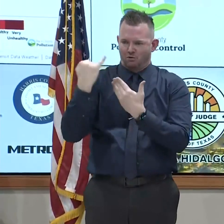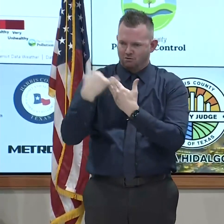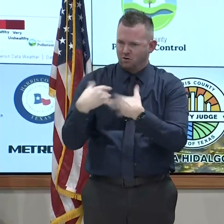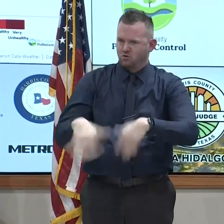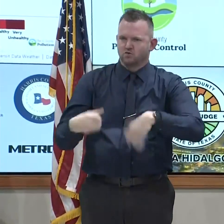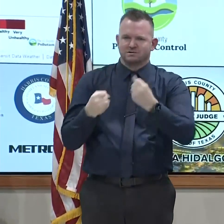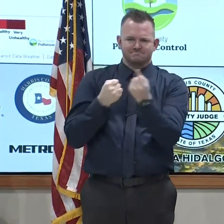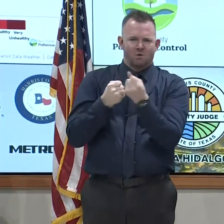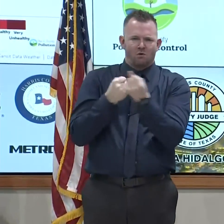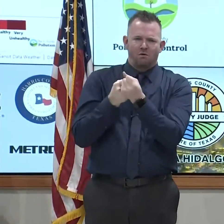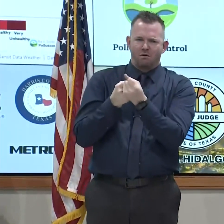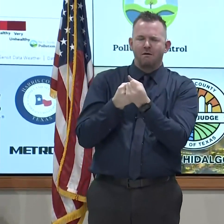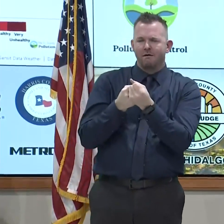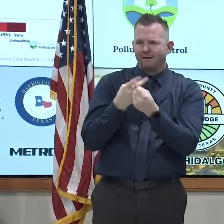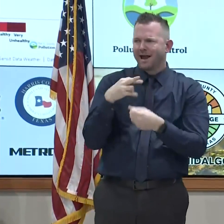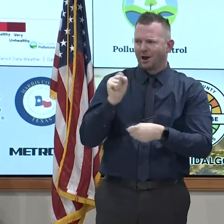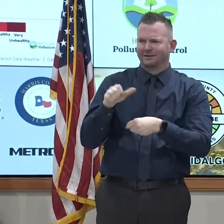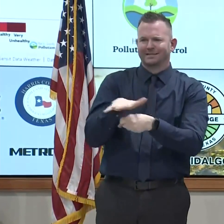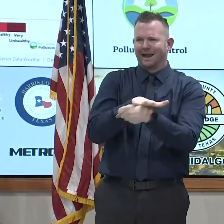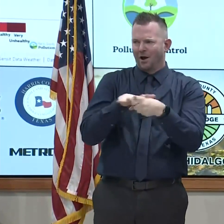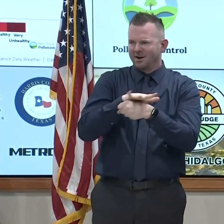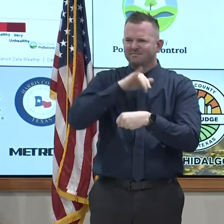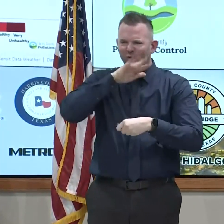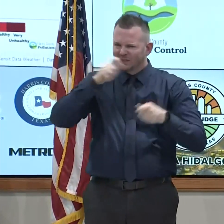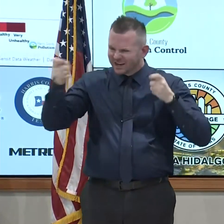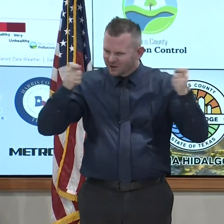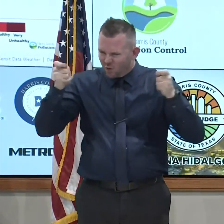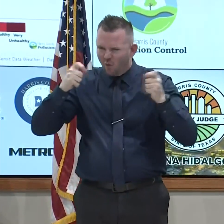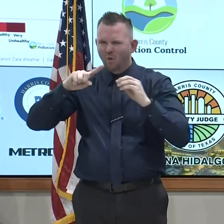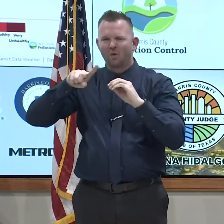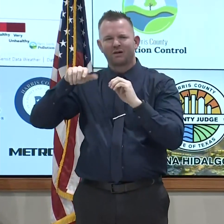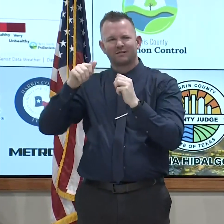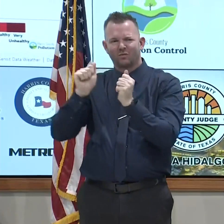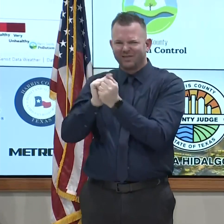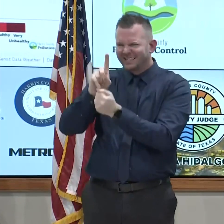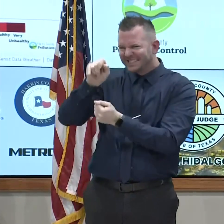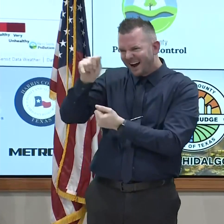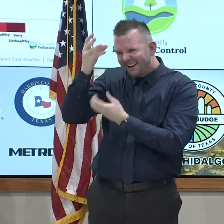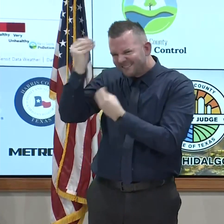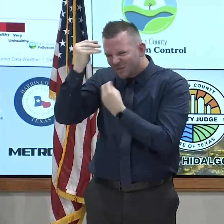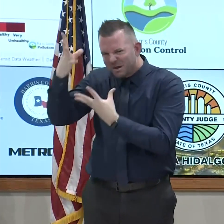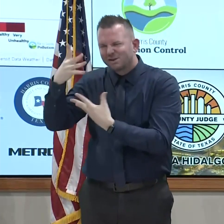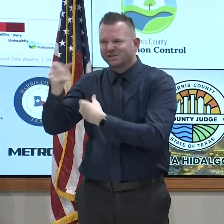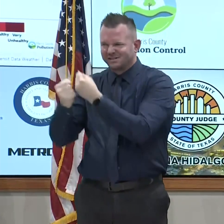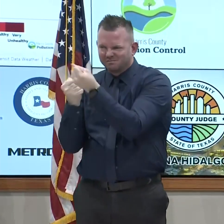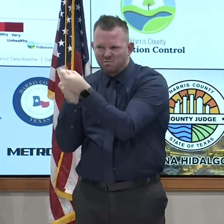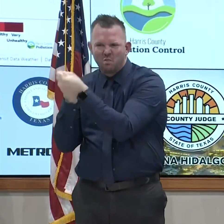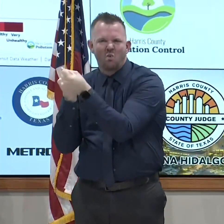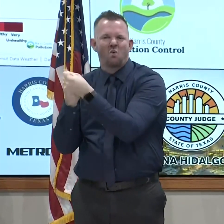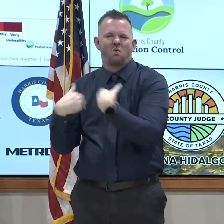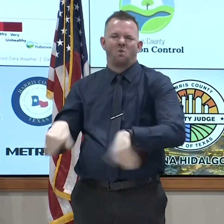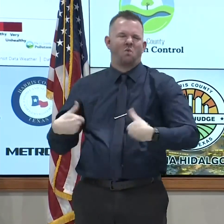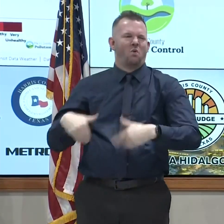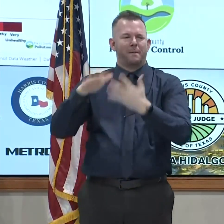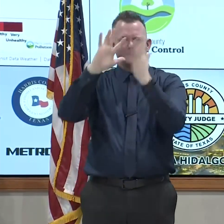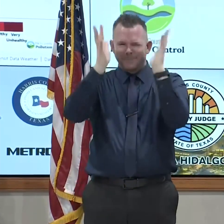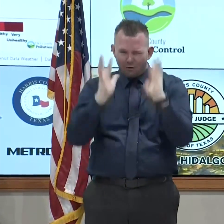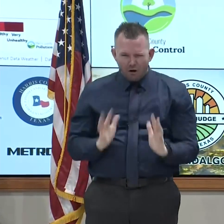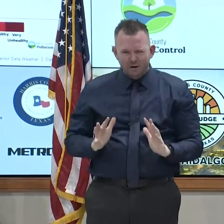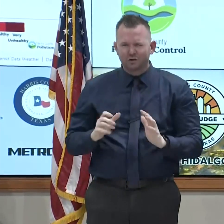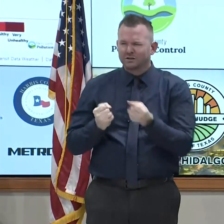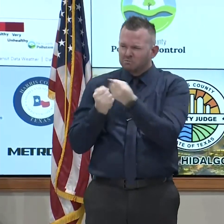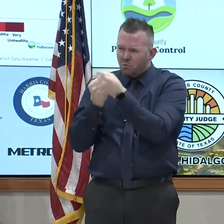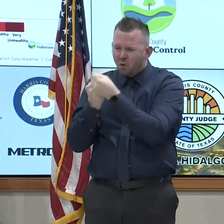and Prevention and the other agencies on data analysis, air quality modeling support, meteorology analysis, mapping support, and what